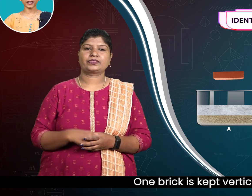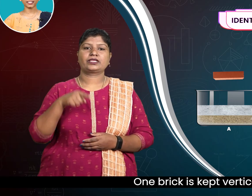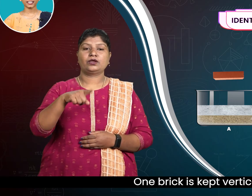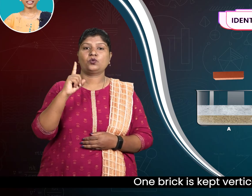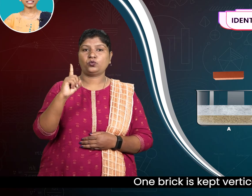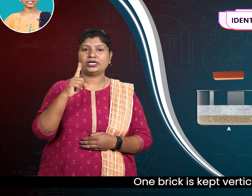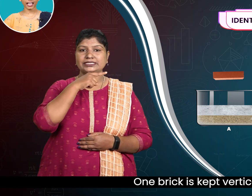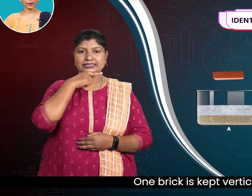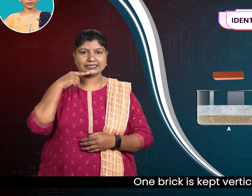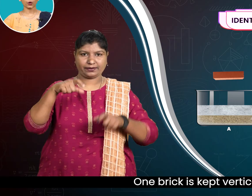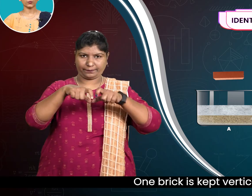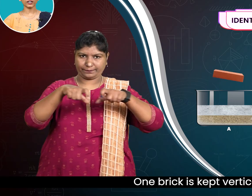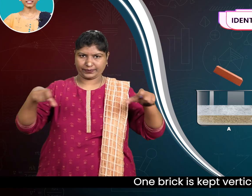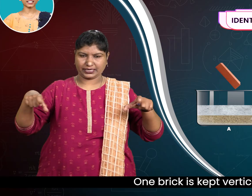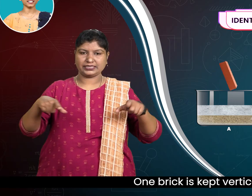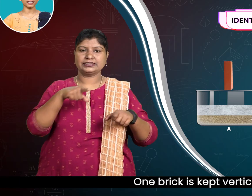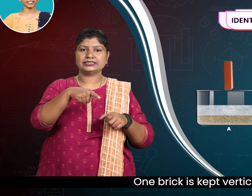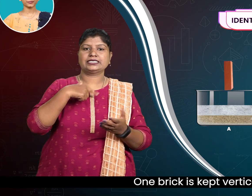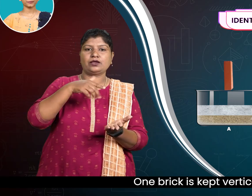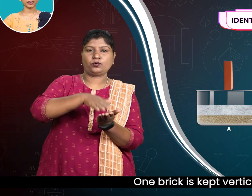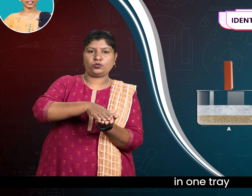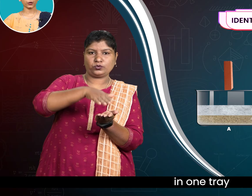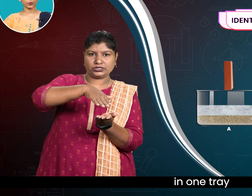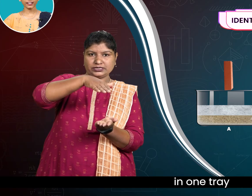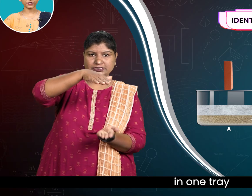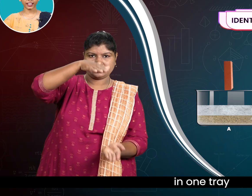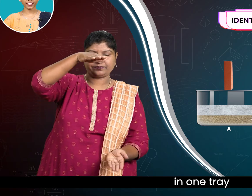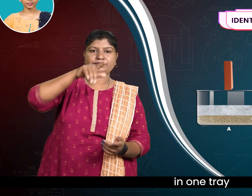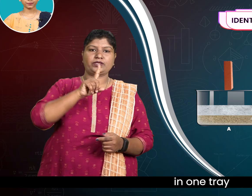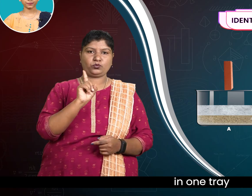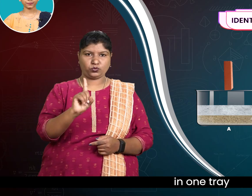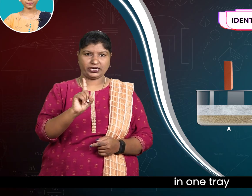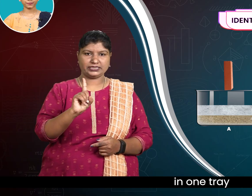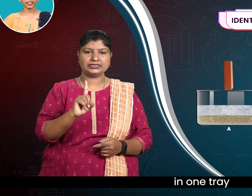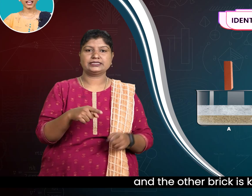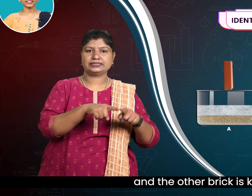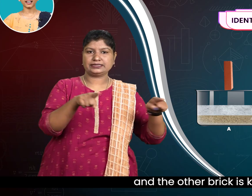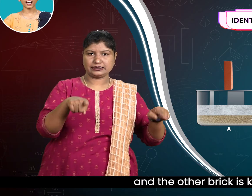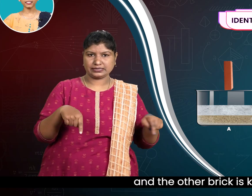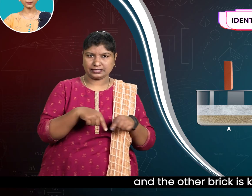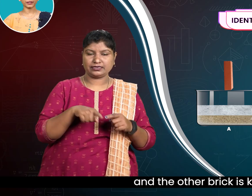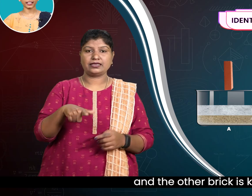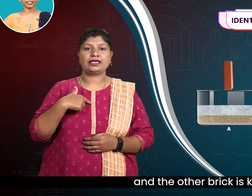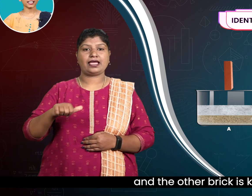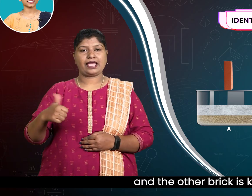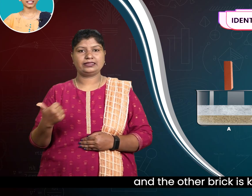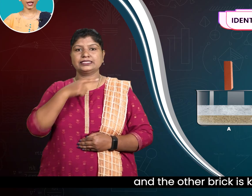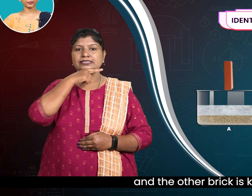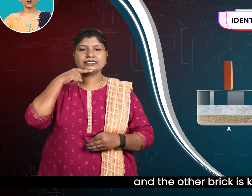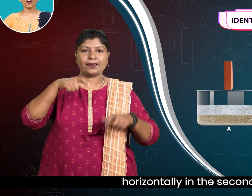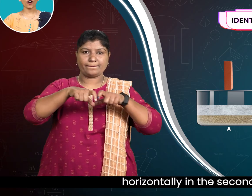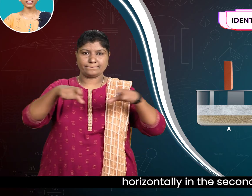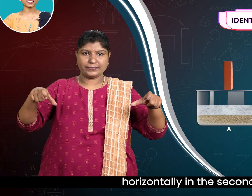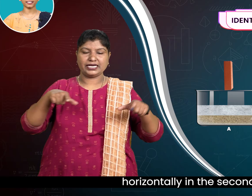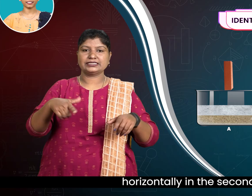One brick is kept vertically in one tray and the other brick is